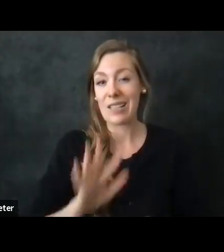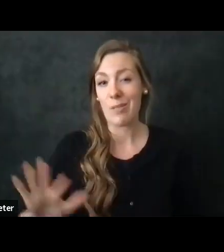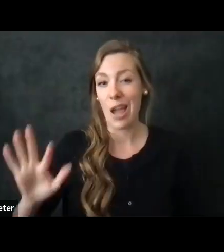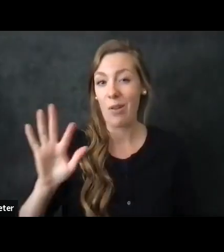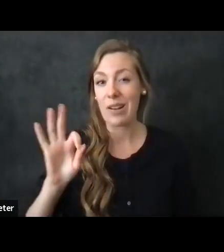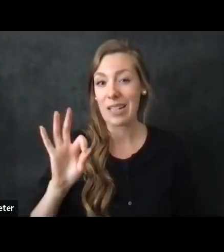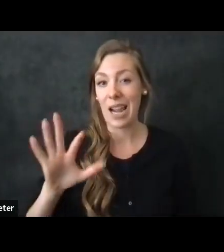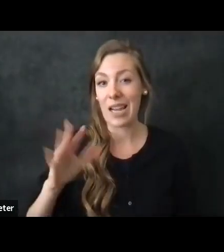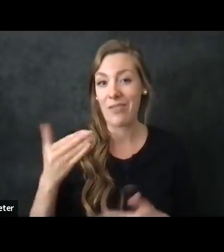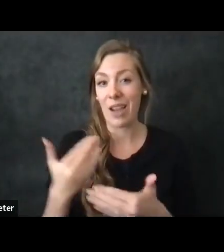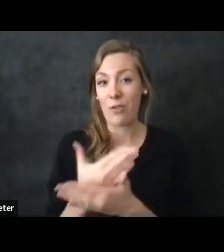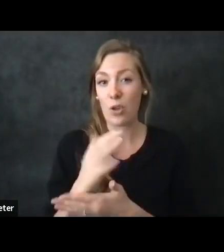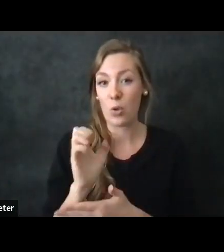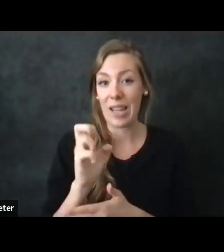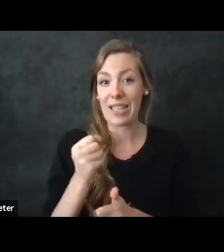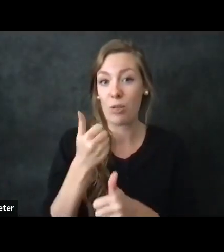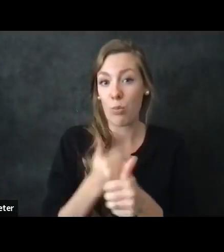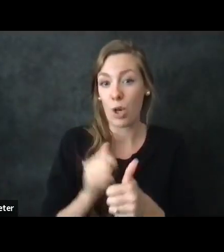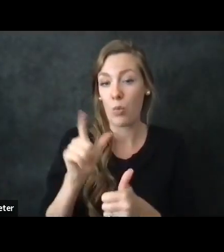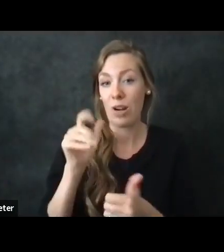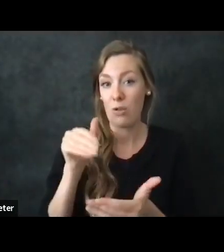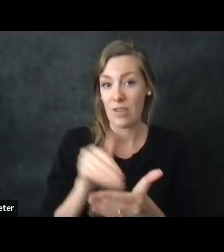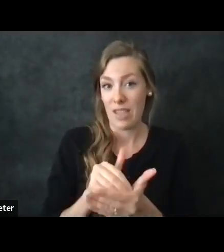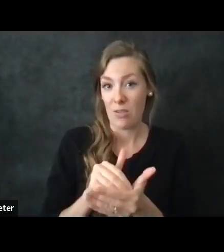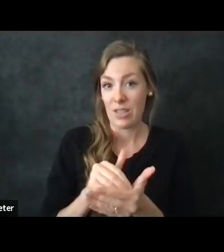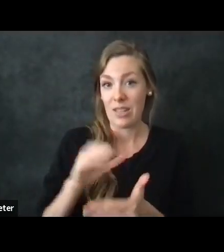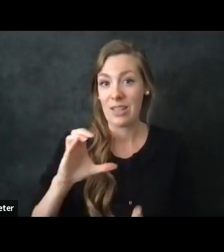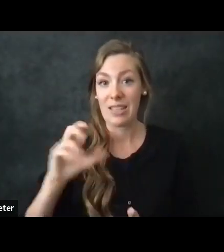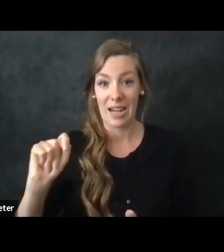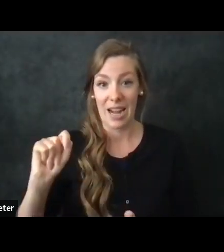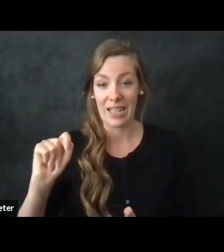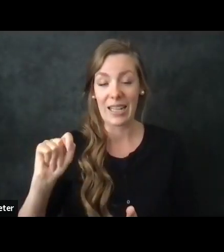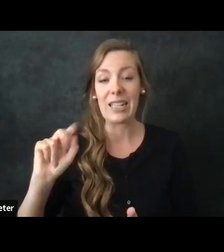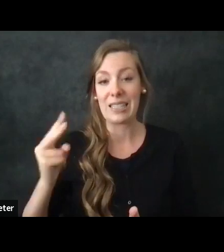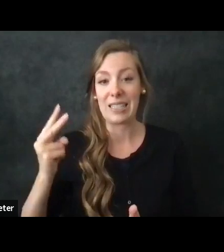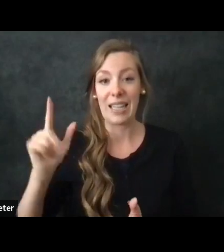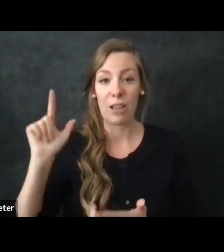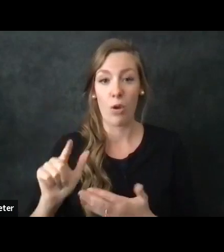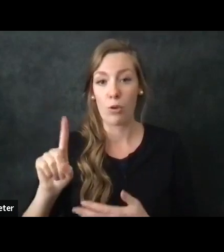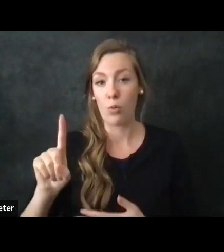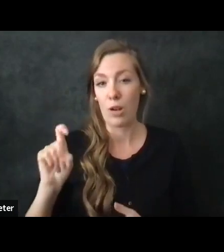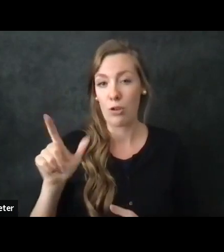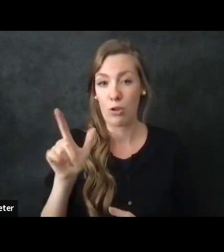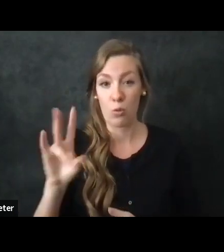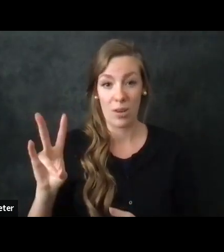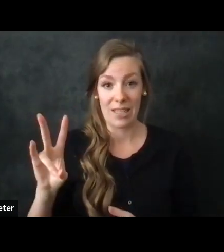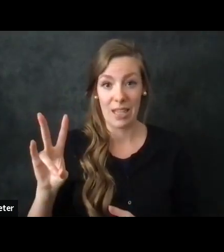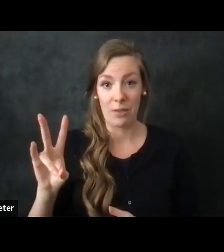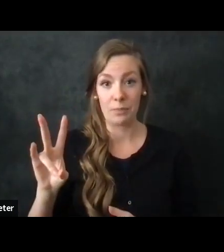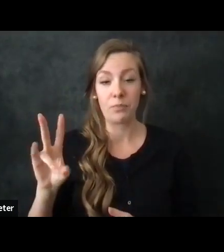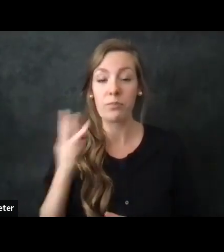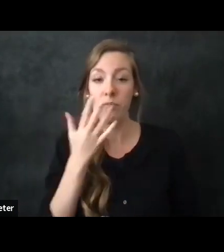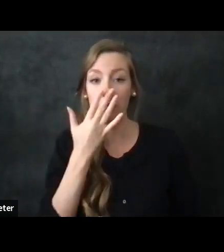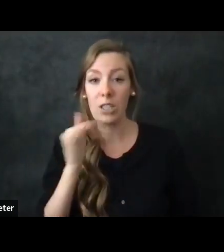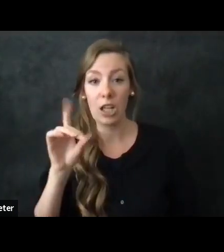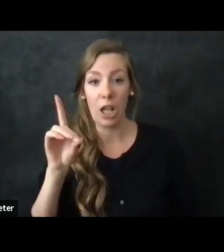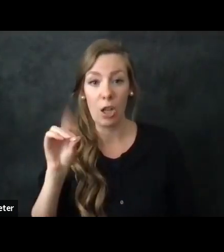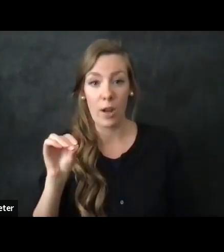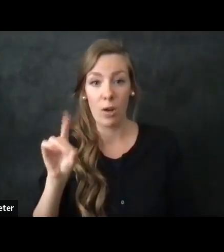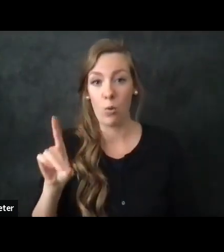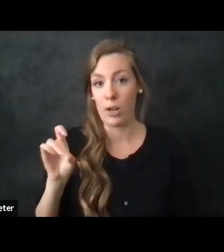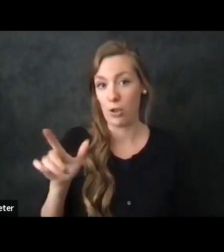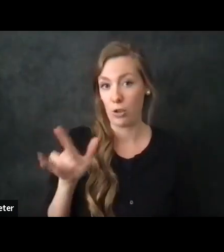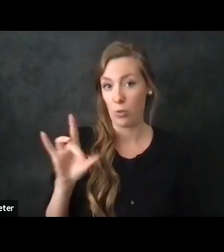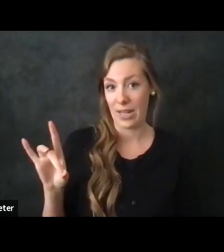per 100,000 people. Connecticut has the second lowest case rate at 127, followed by Colorado at